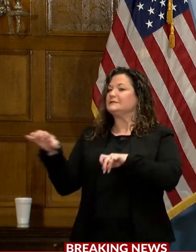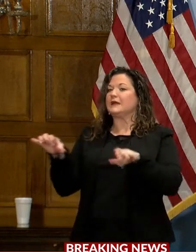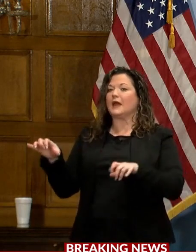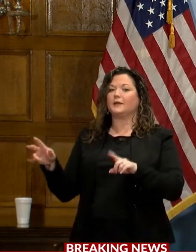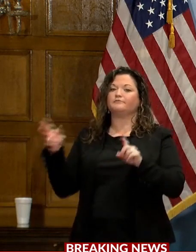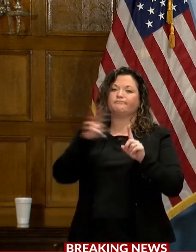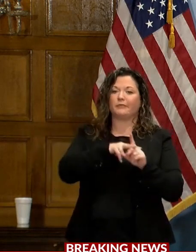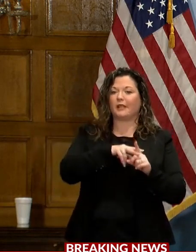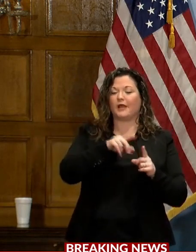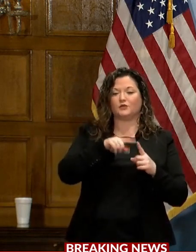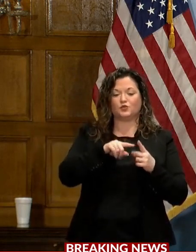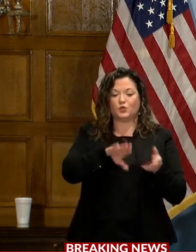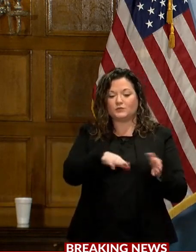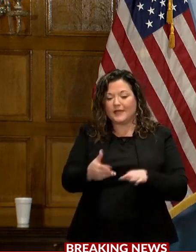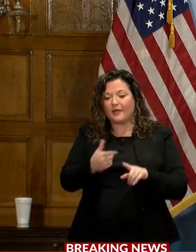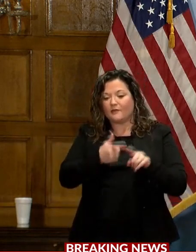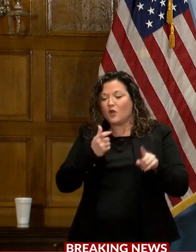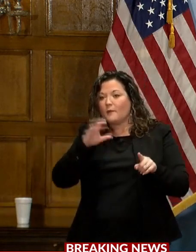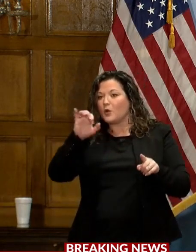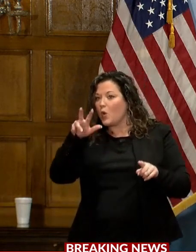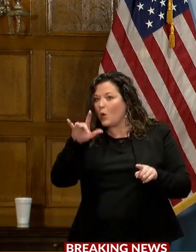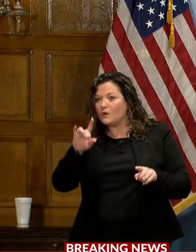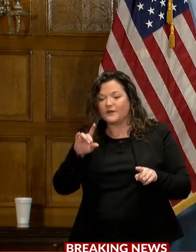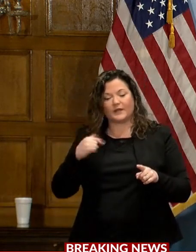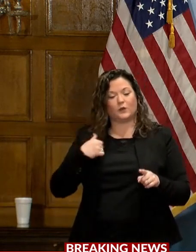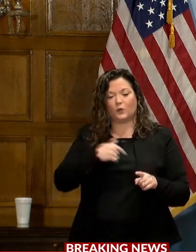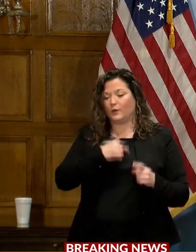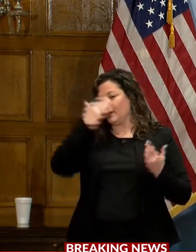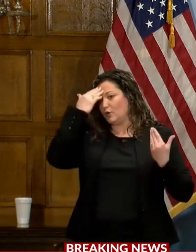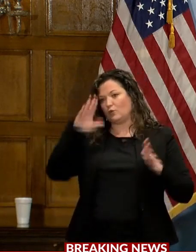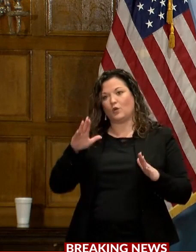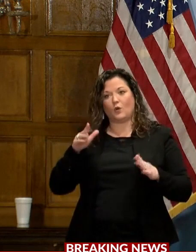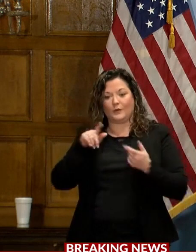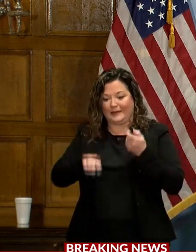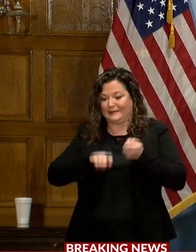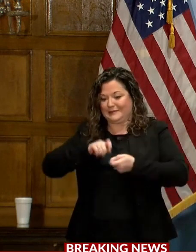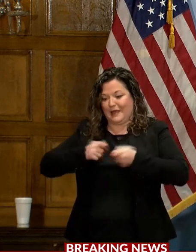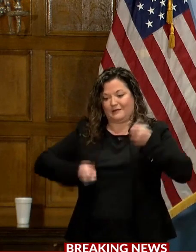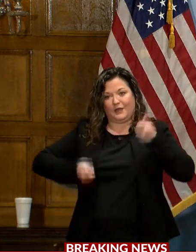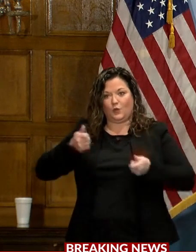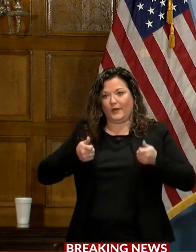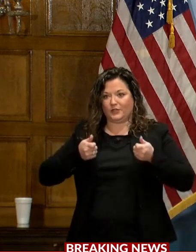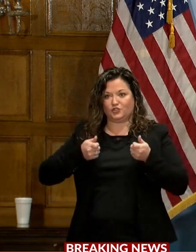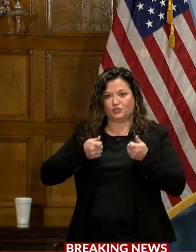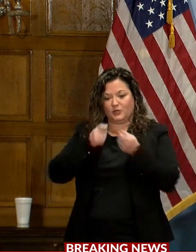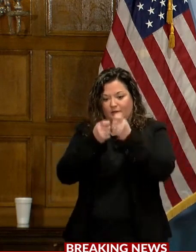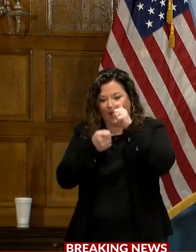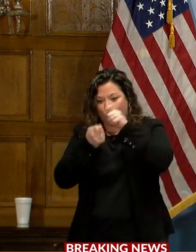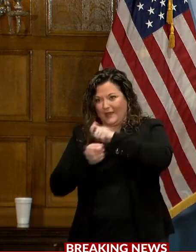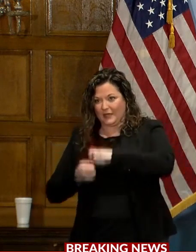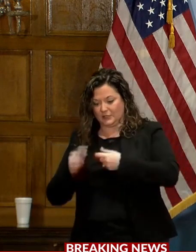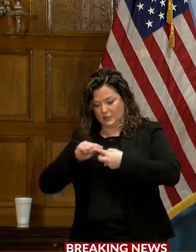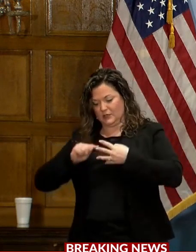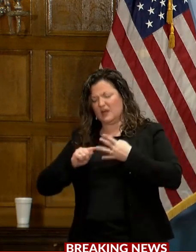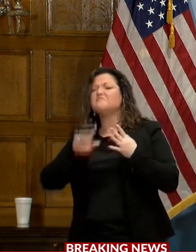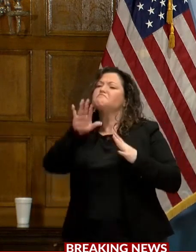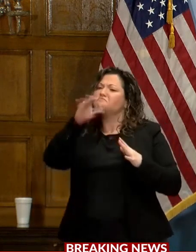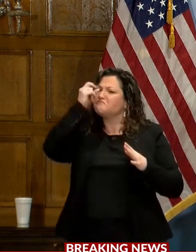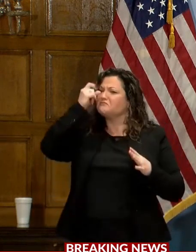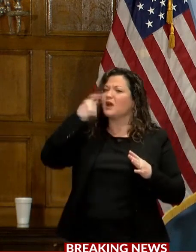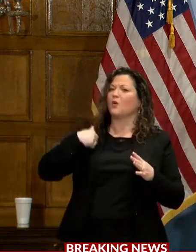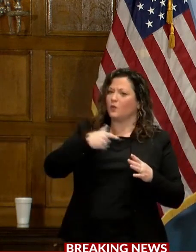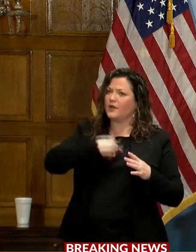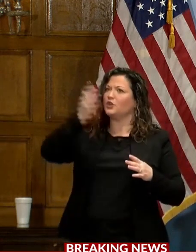related to COVID. We don't know exactly which of the variants. Now we know a little bit more because we know what's